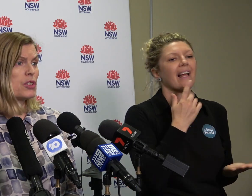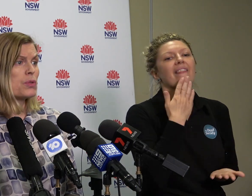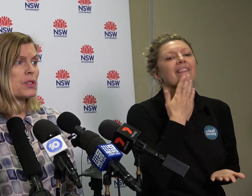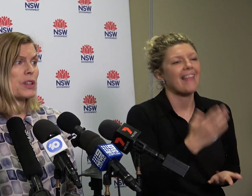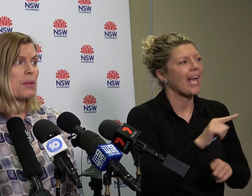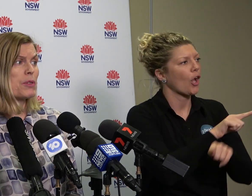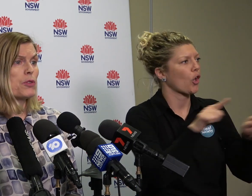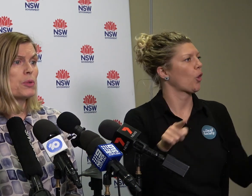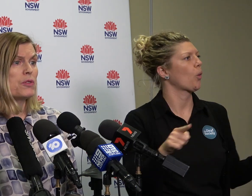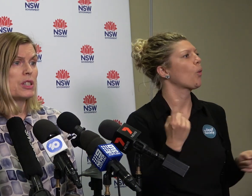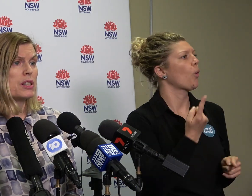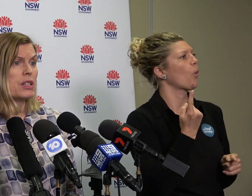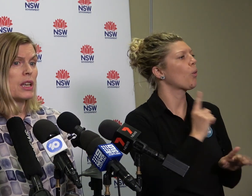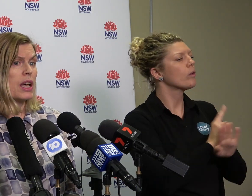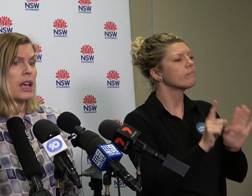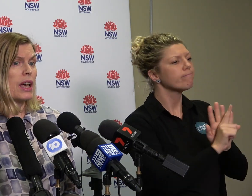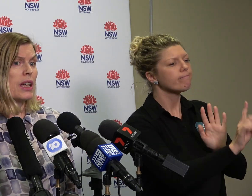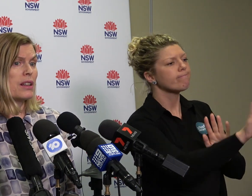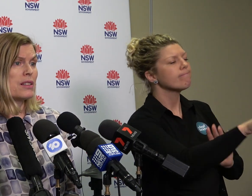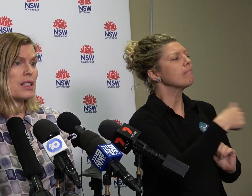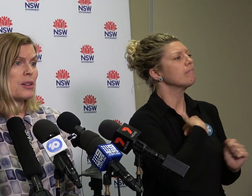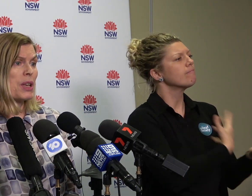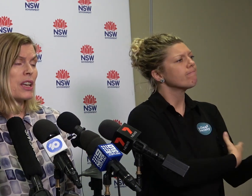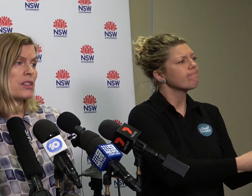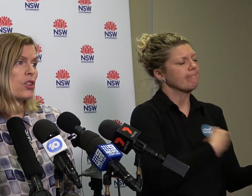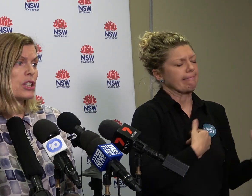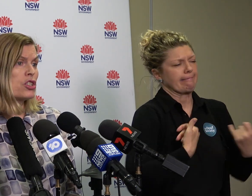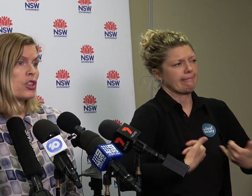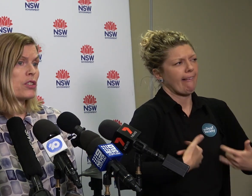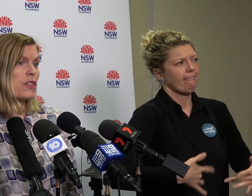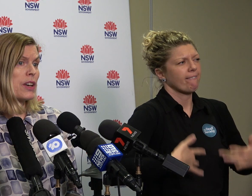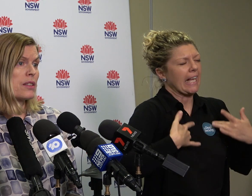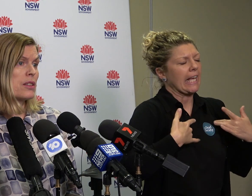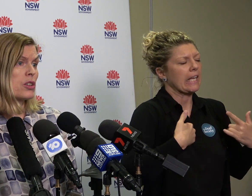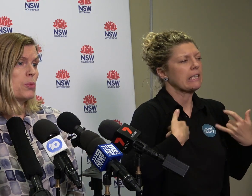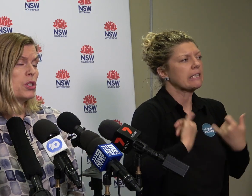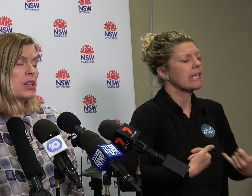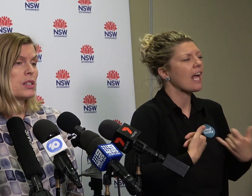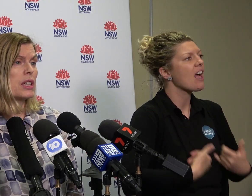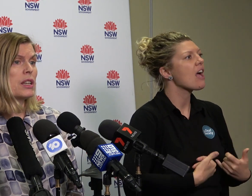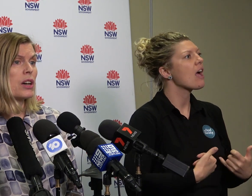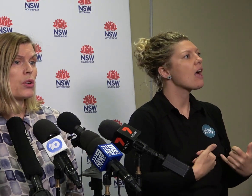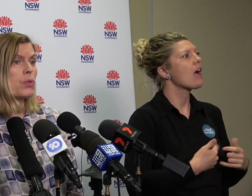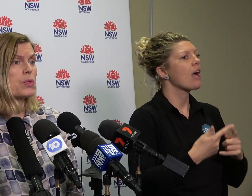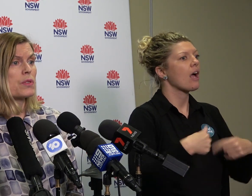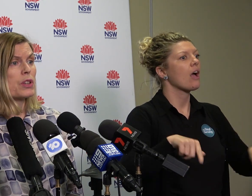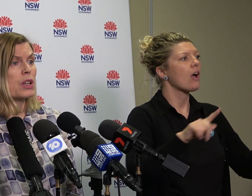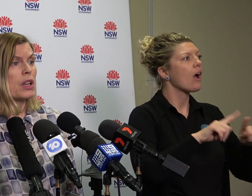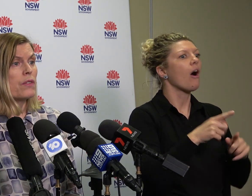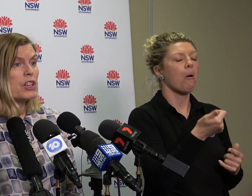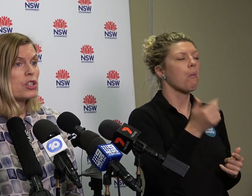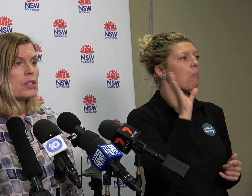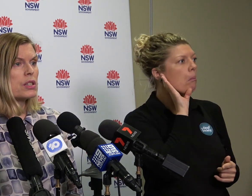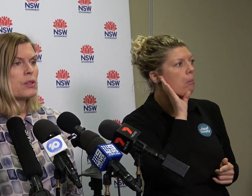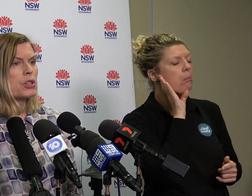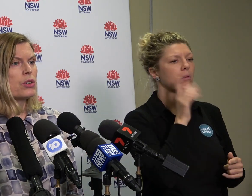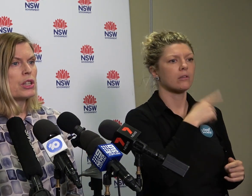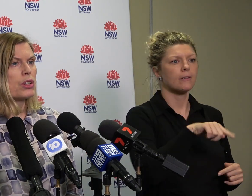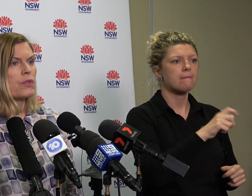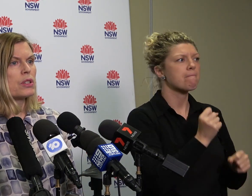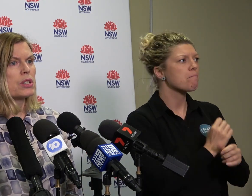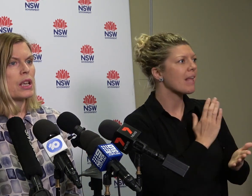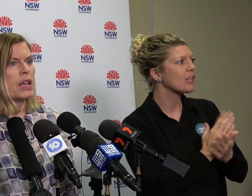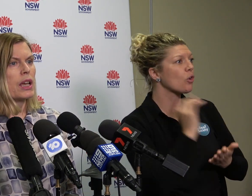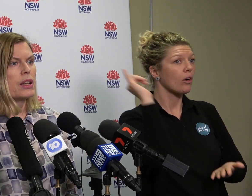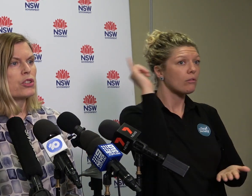these individuals for coming forward for testing and acknowledge the fact that the community is heeding our calls for vigilance in